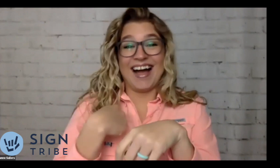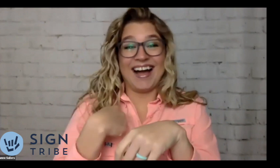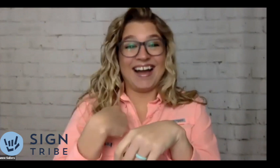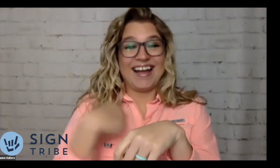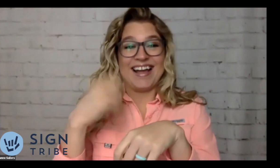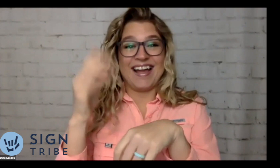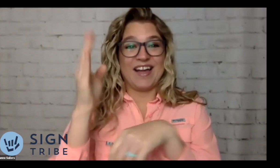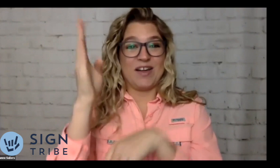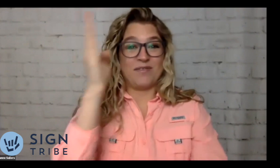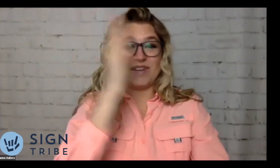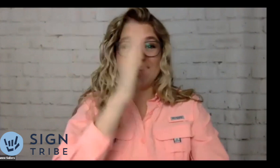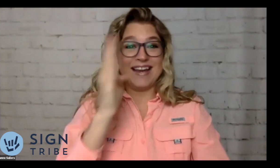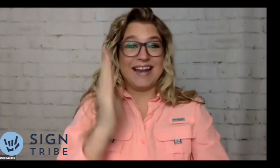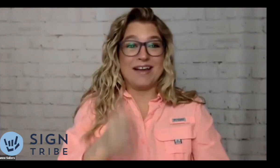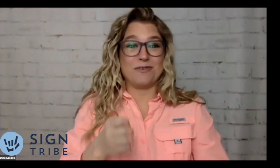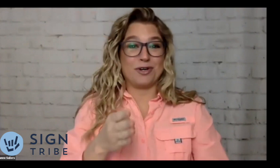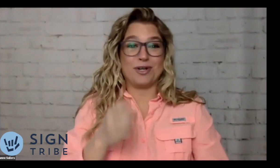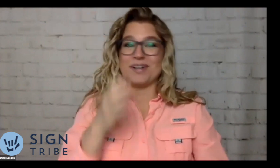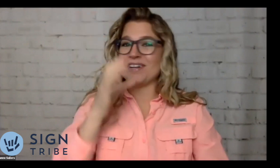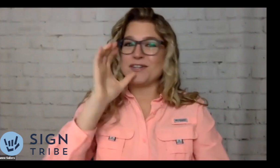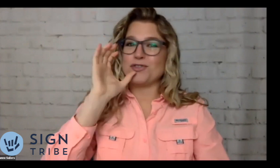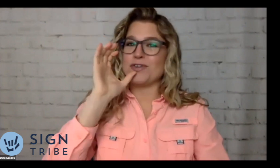I have never drank